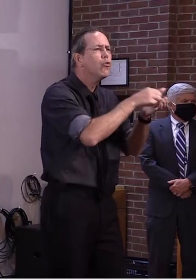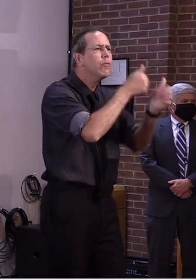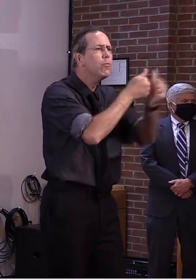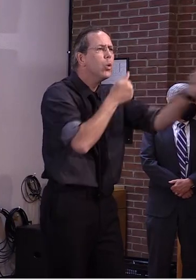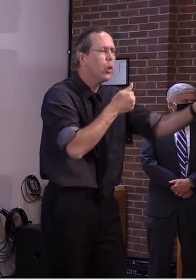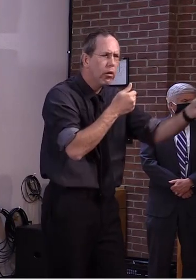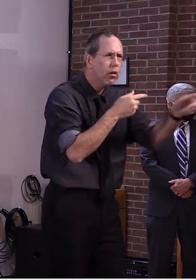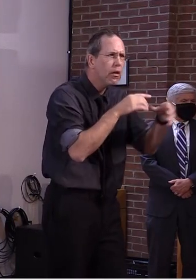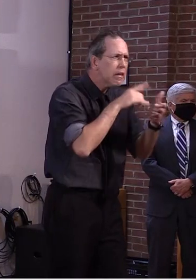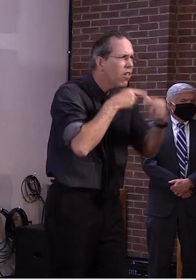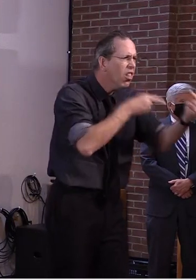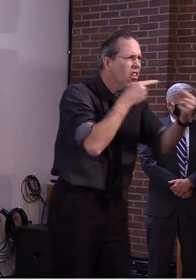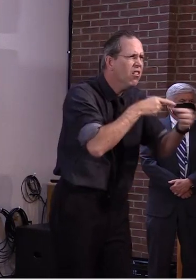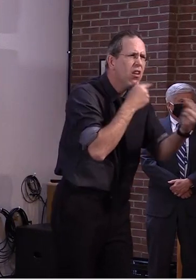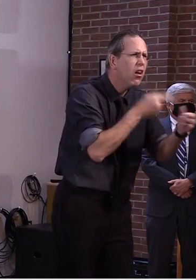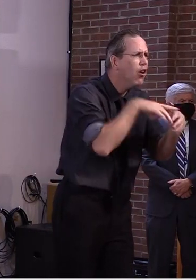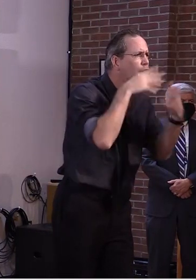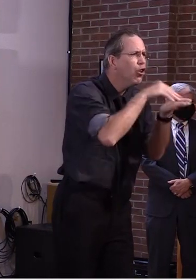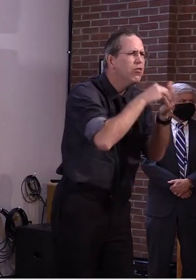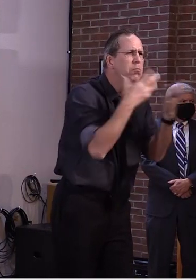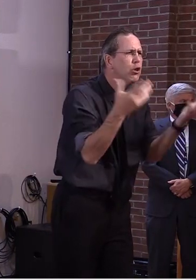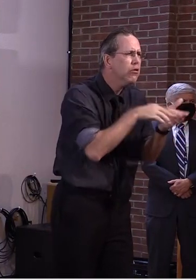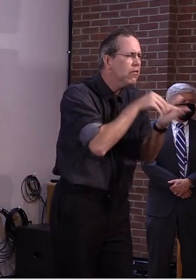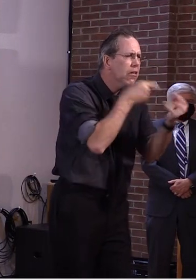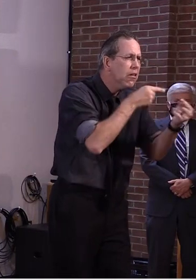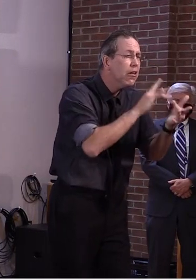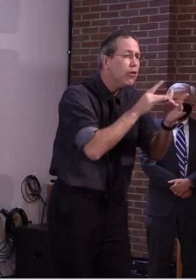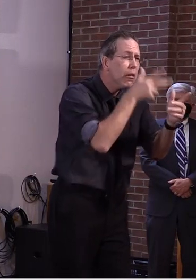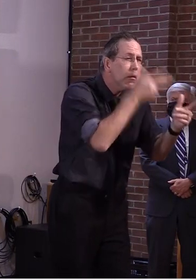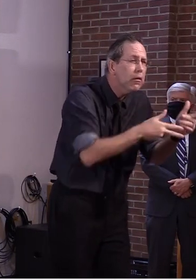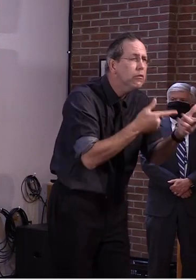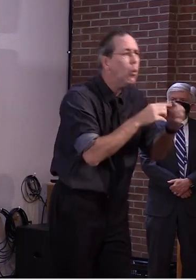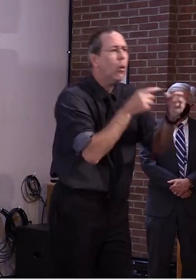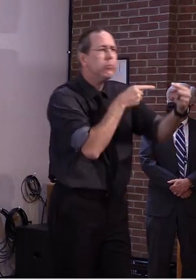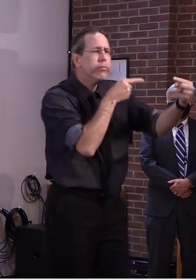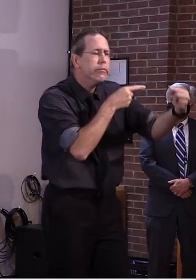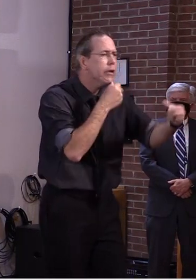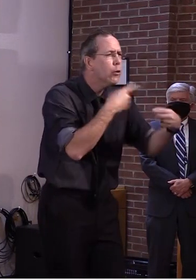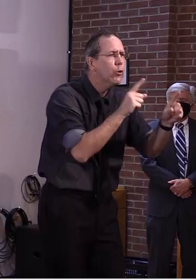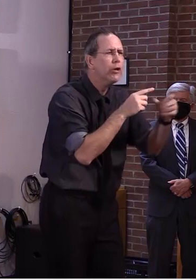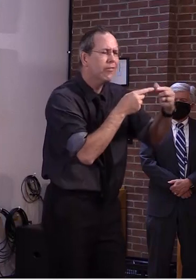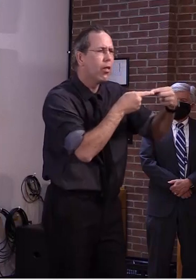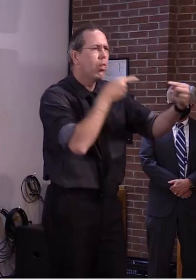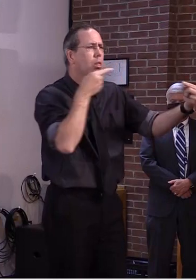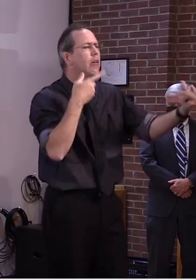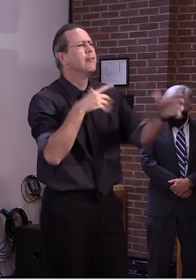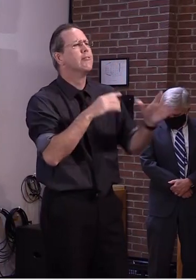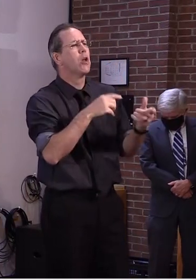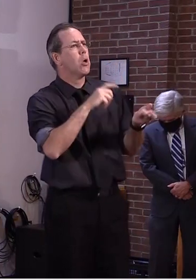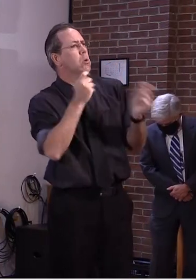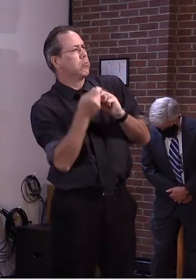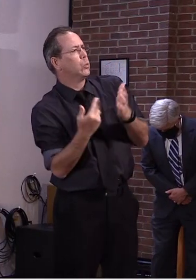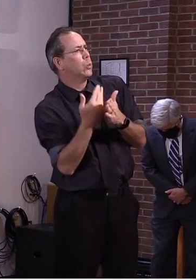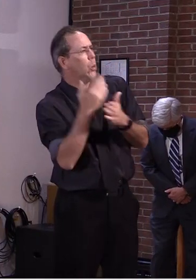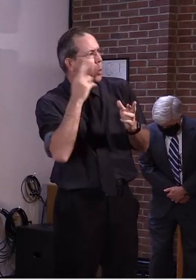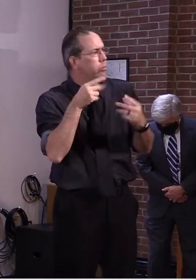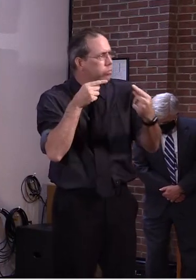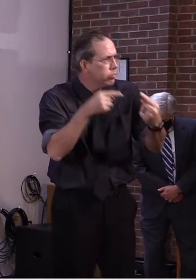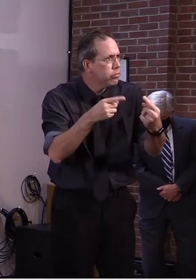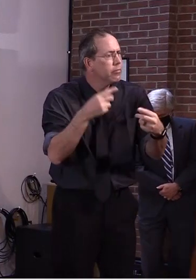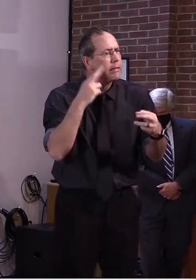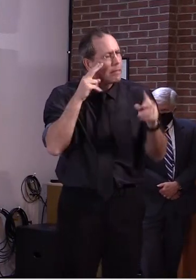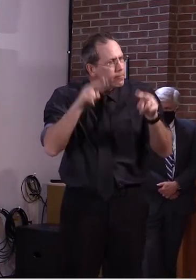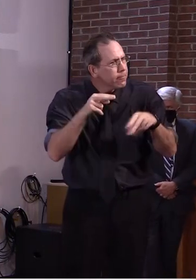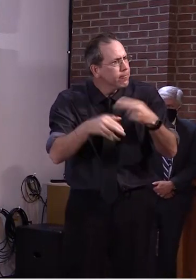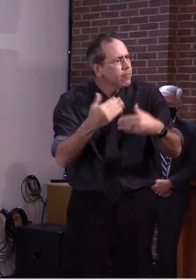so important for all of us to work together to get kids back on track. I know in my heart, this is the